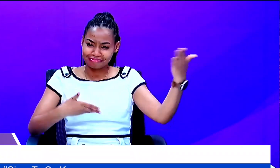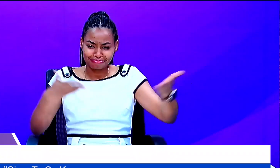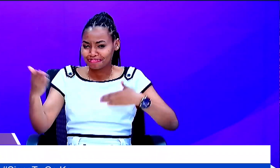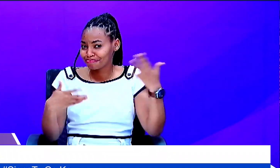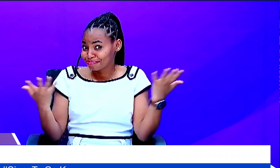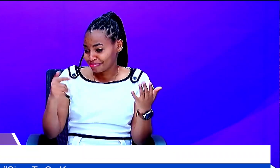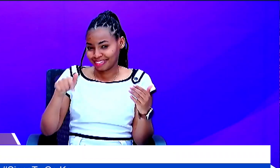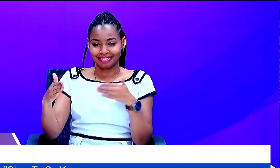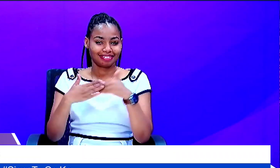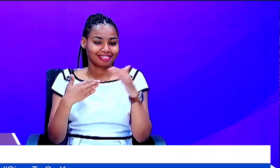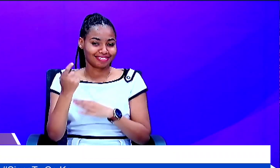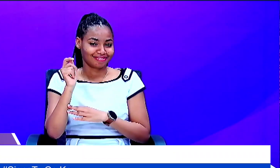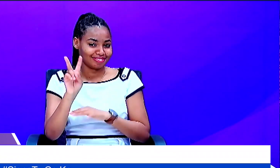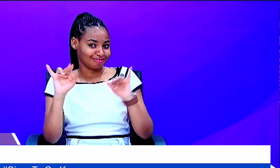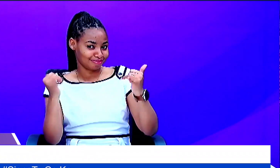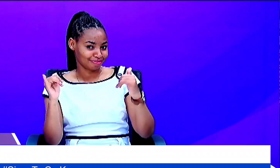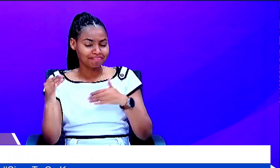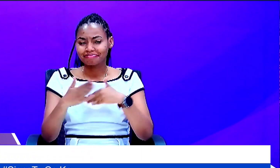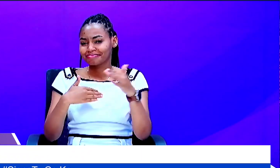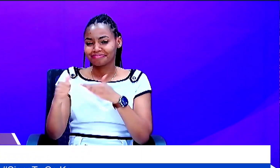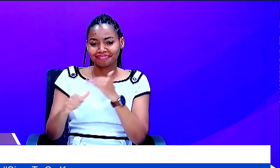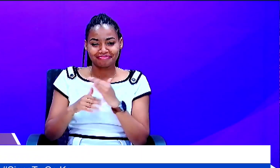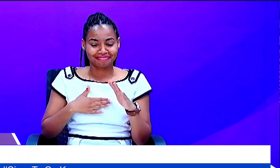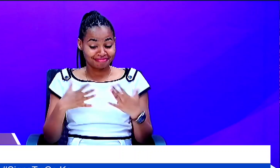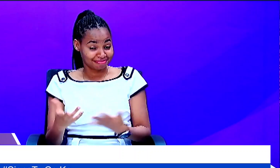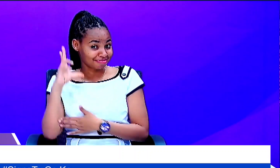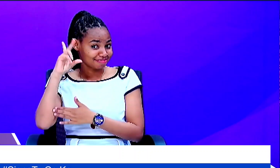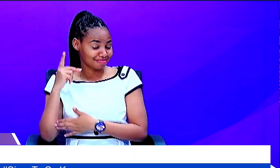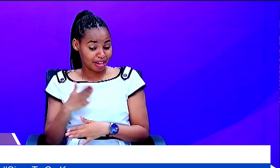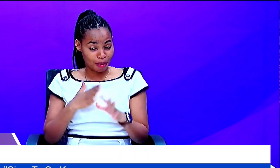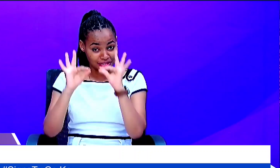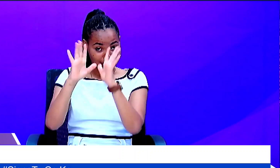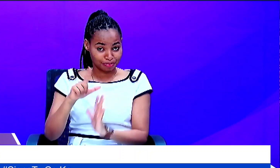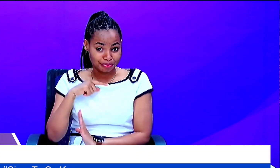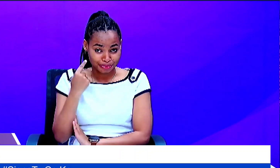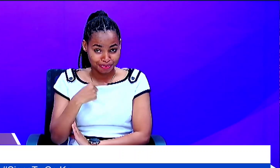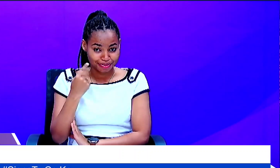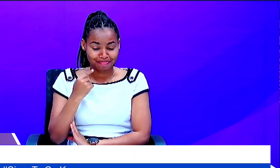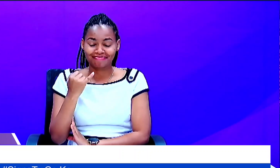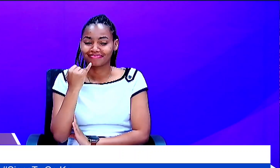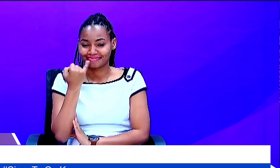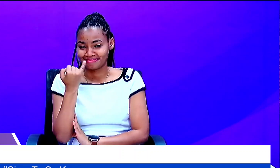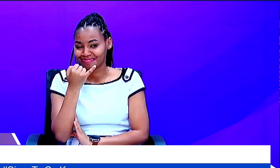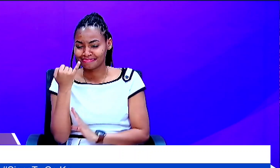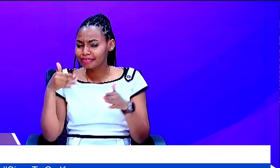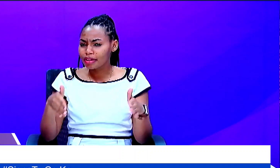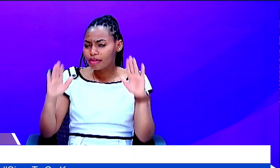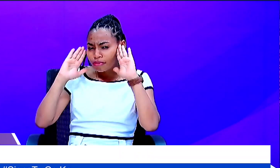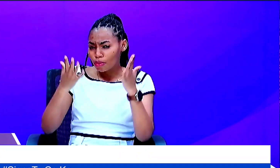Hello viewers, welcome to Science TV 1 PM News with me, Catherine Dinda, and my sign language interpreter doing